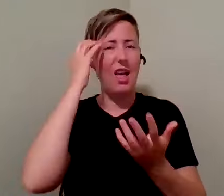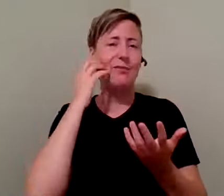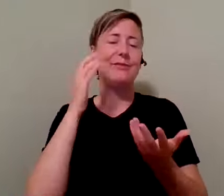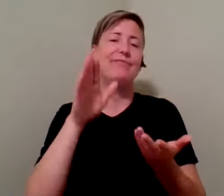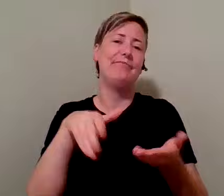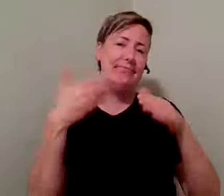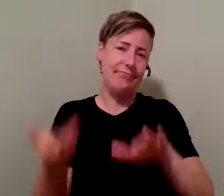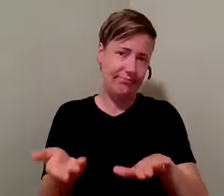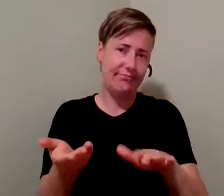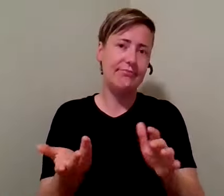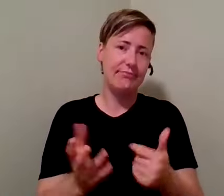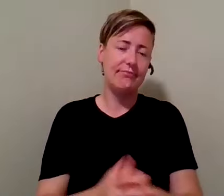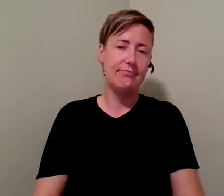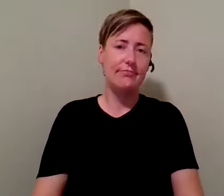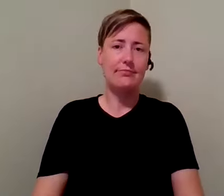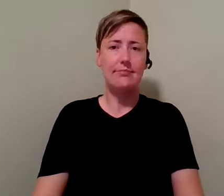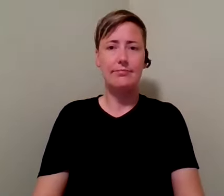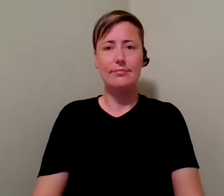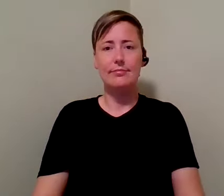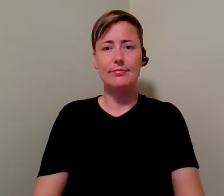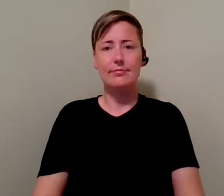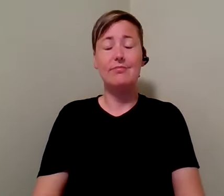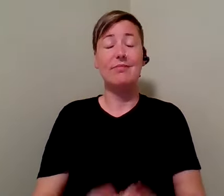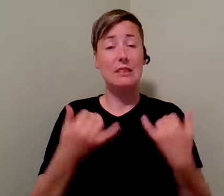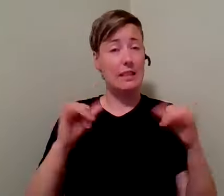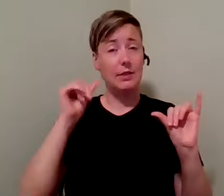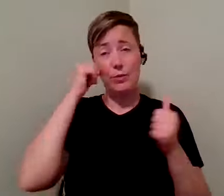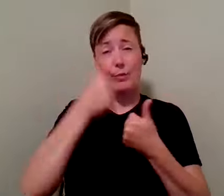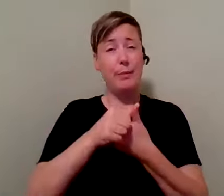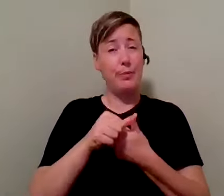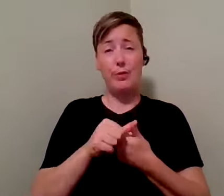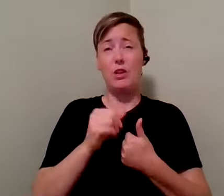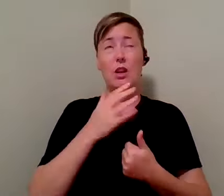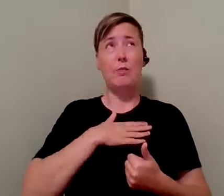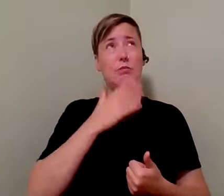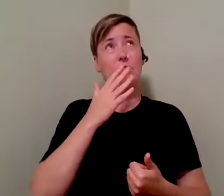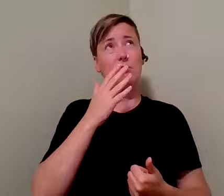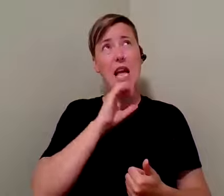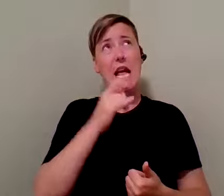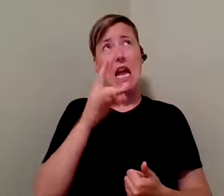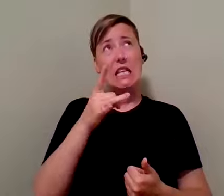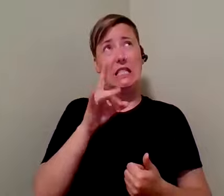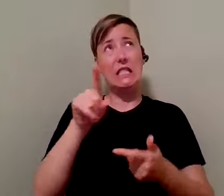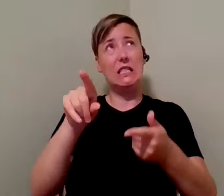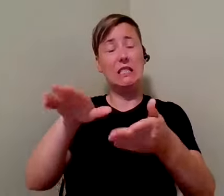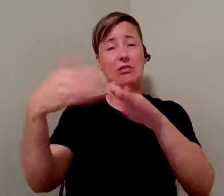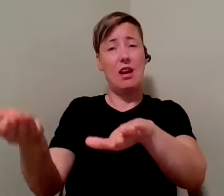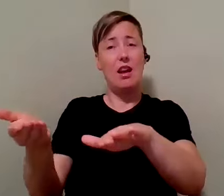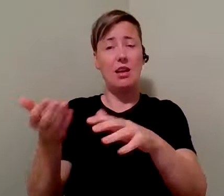And I still remember that I was about 18, and I had promised him that I would empty a